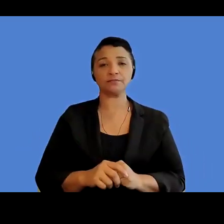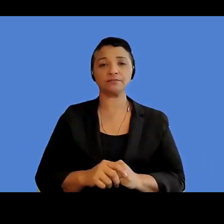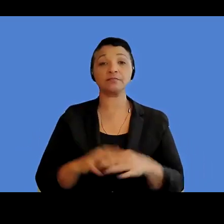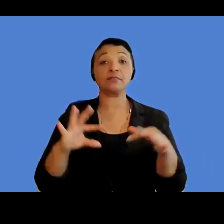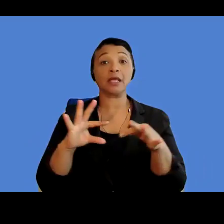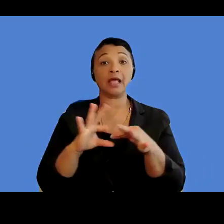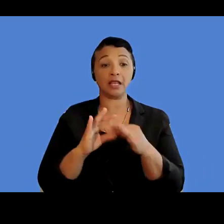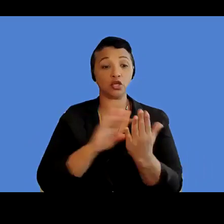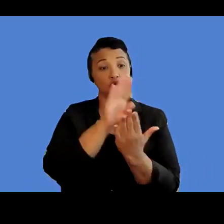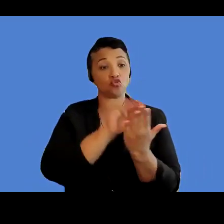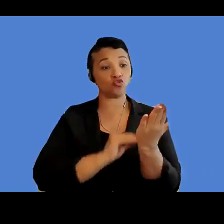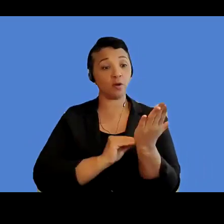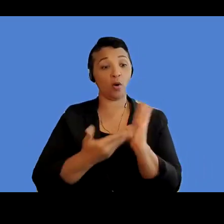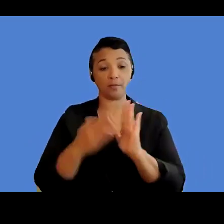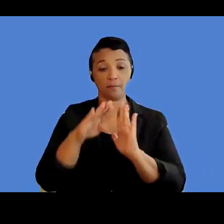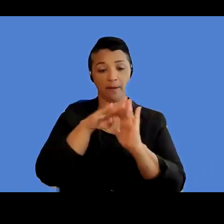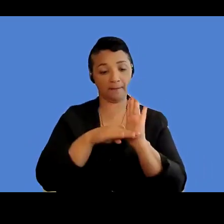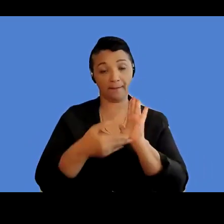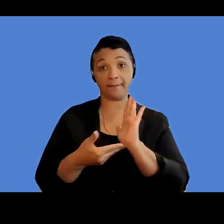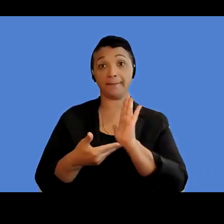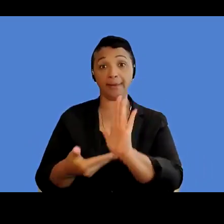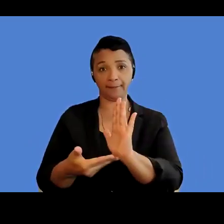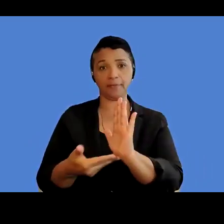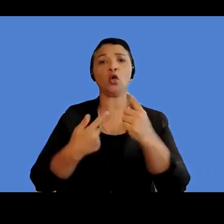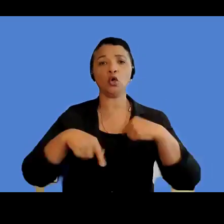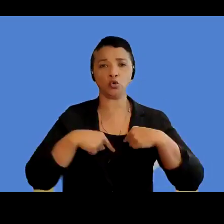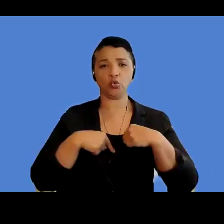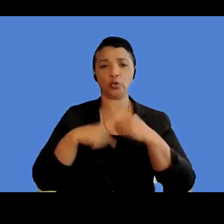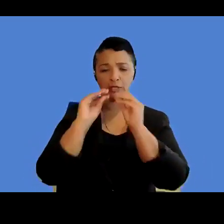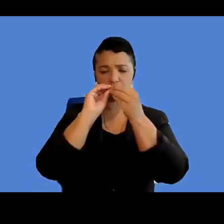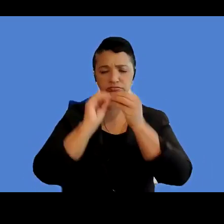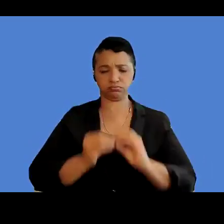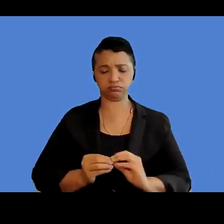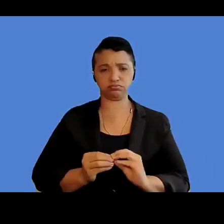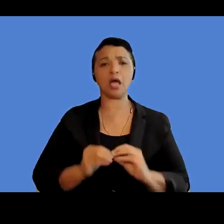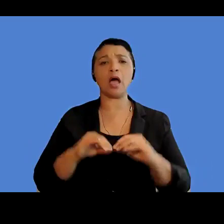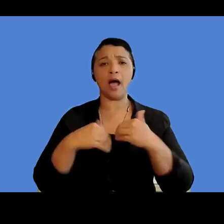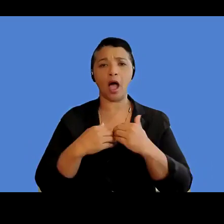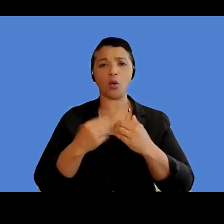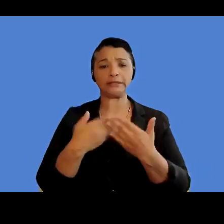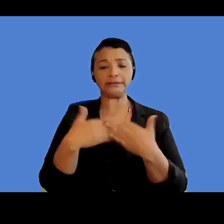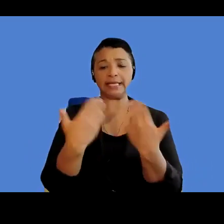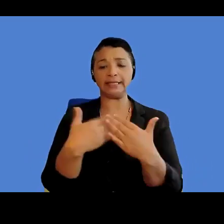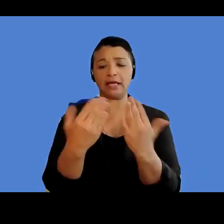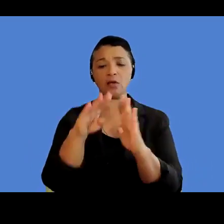this report, we drafted the program of the GDS.